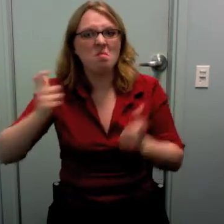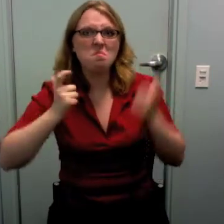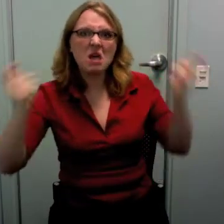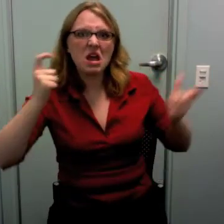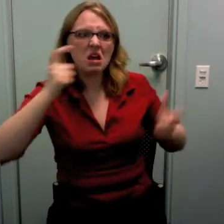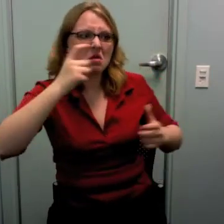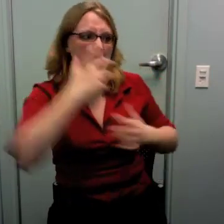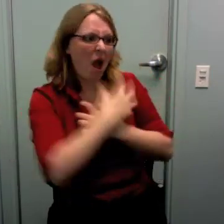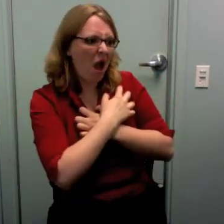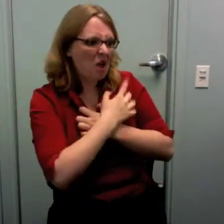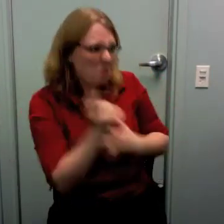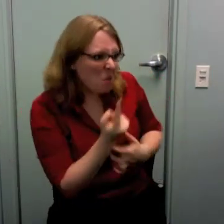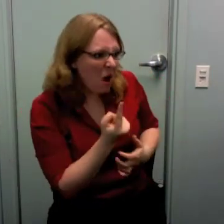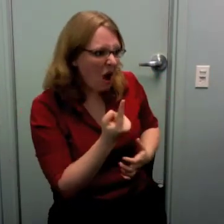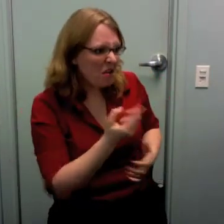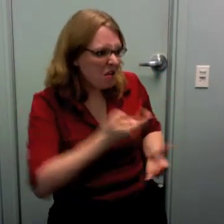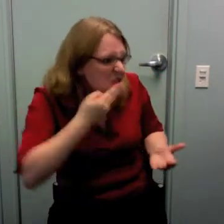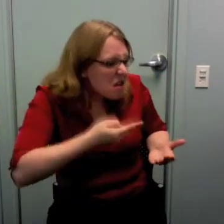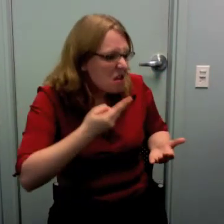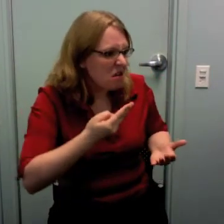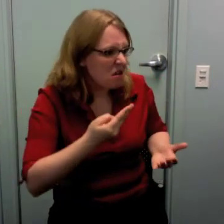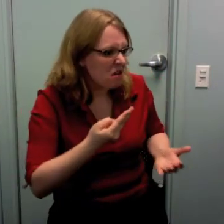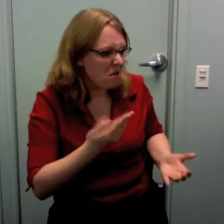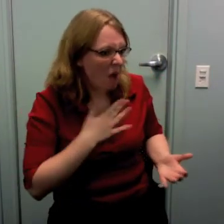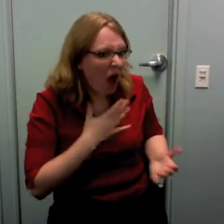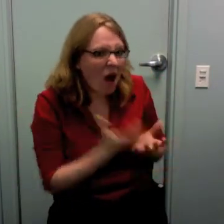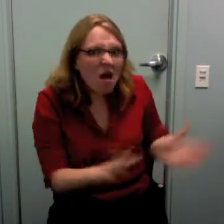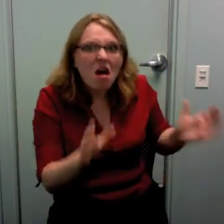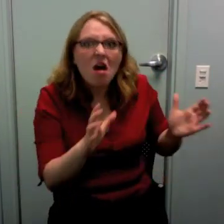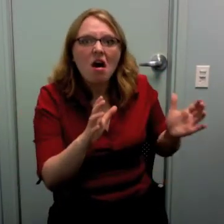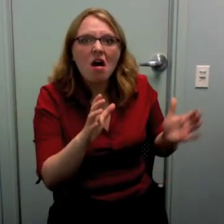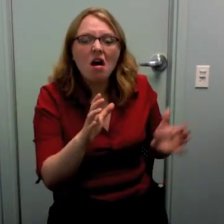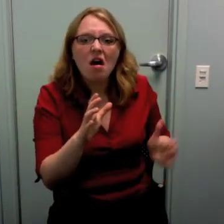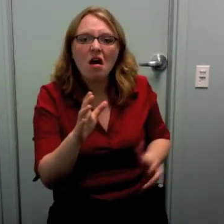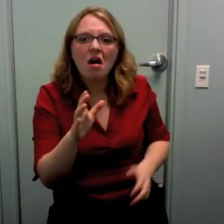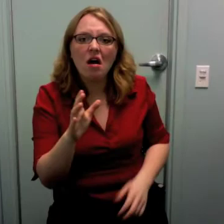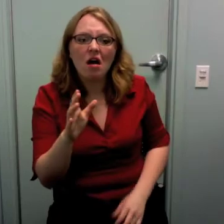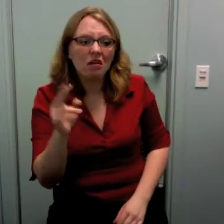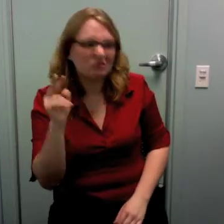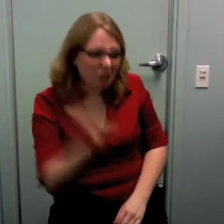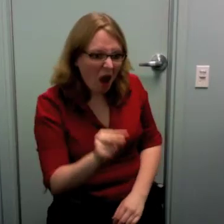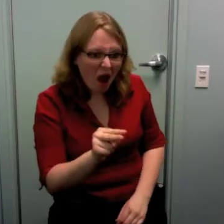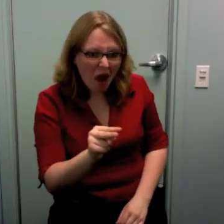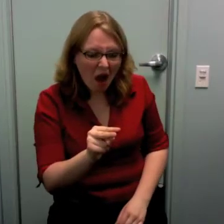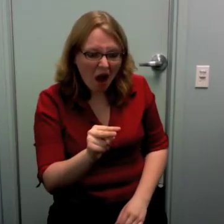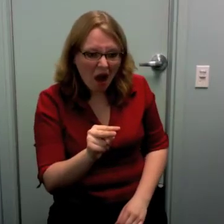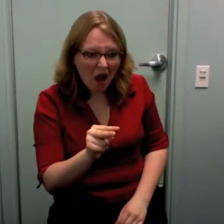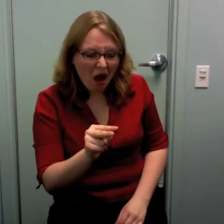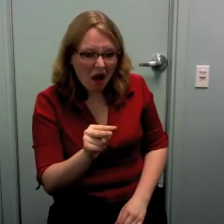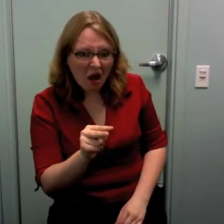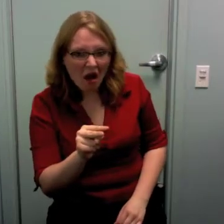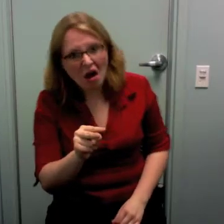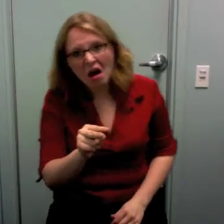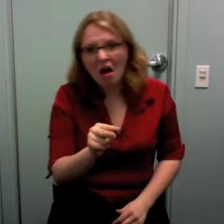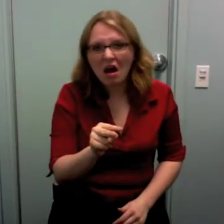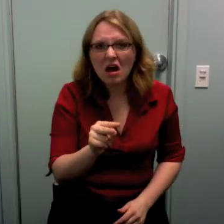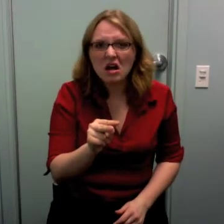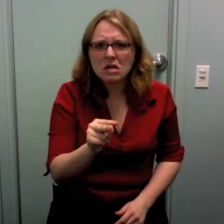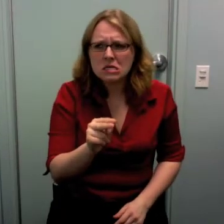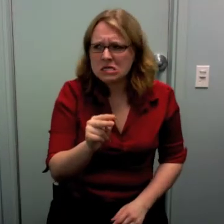voice. And when the middle bear looked at his, he saw that the spoon was standing in it too. Somebody has been at